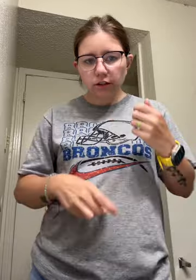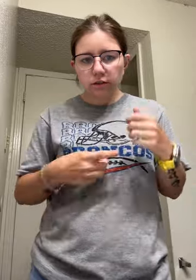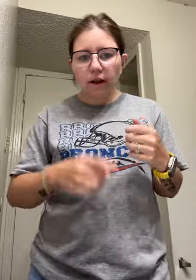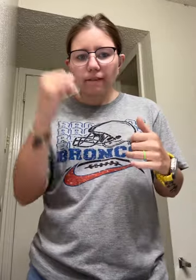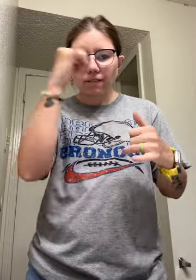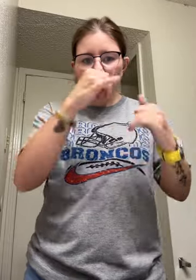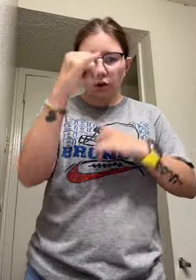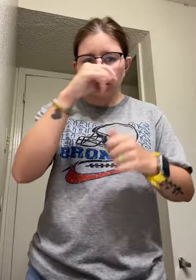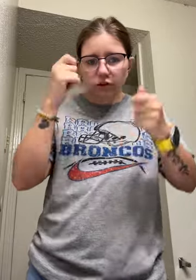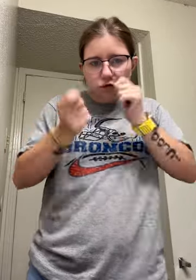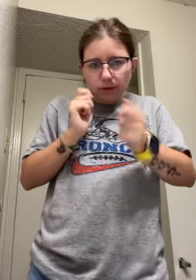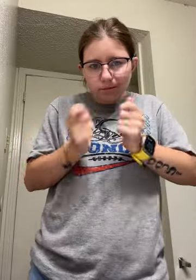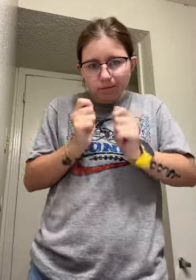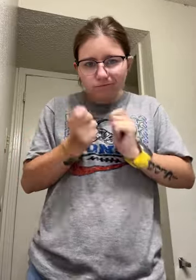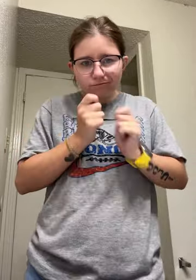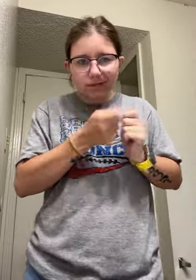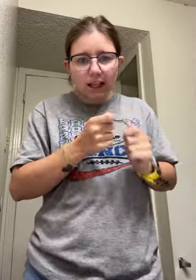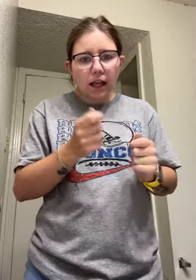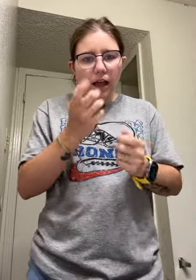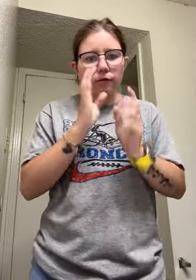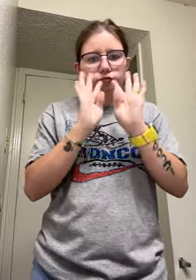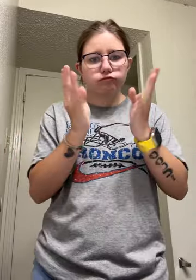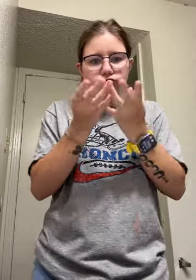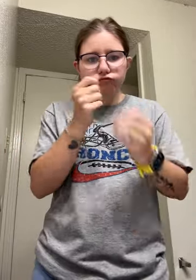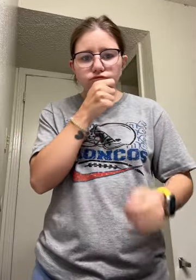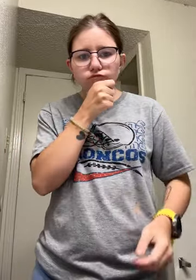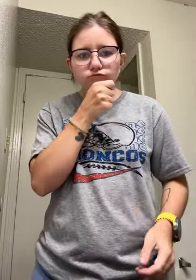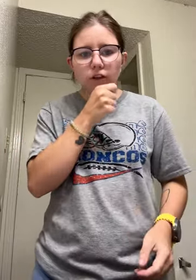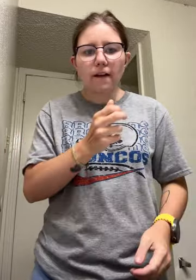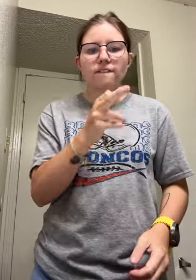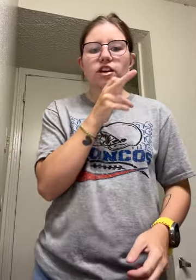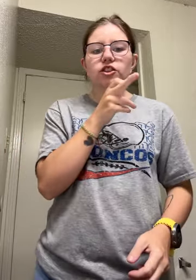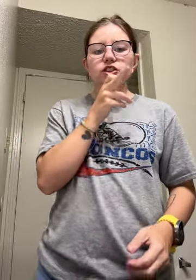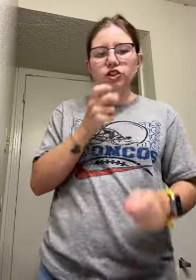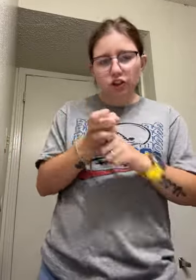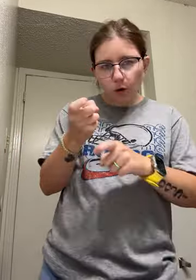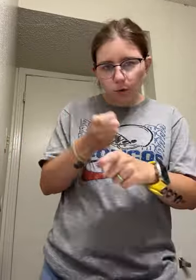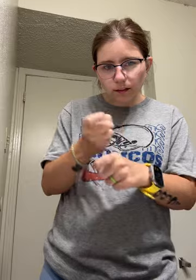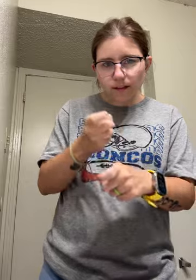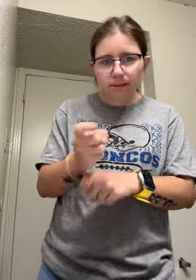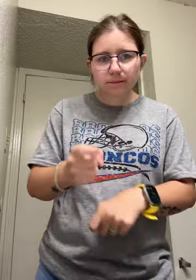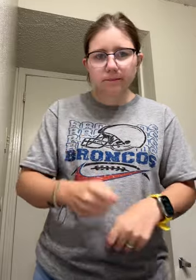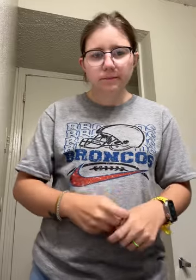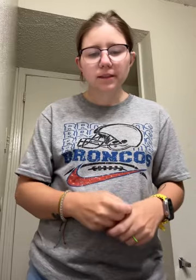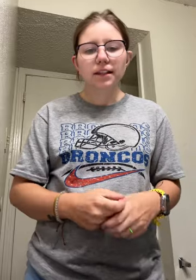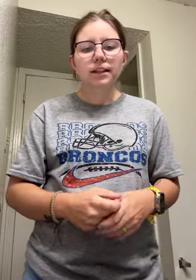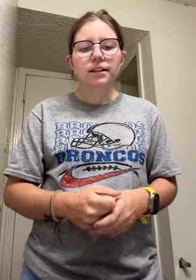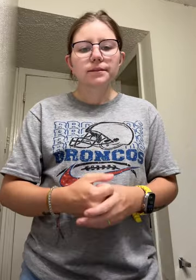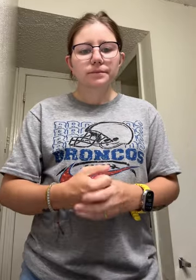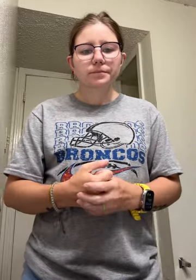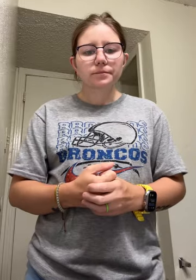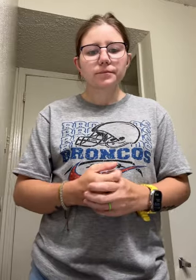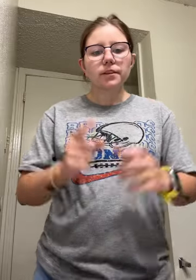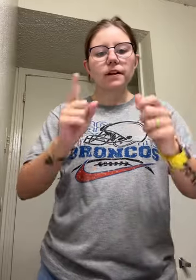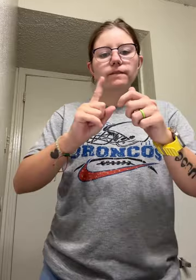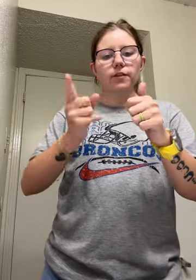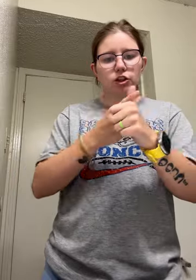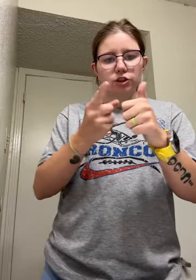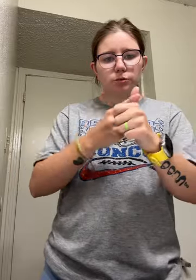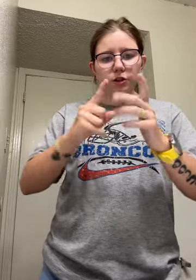drum. Hey, everybody try it around the mic, I tell you all these motherfuckers. on, man. It's the first thing to start off like this. Hey, help